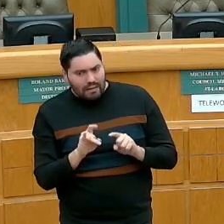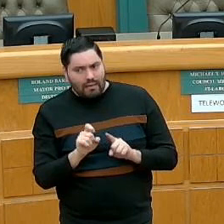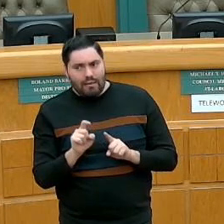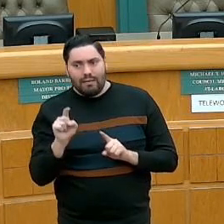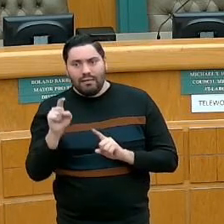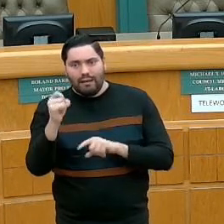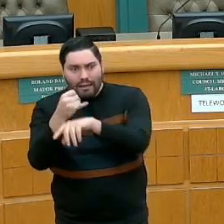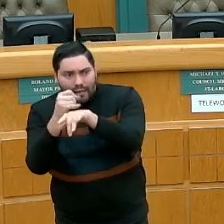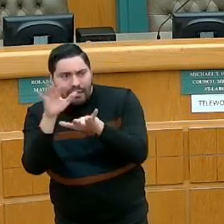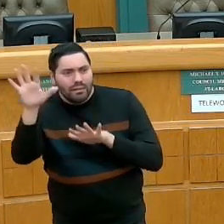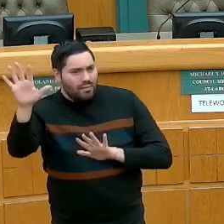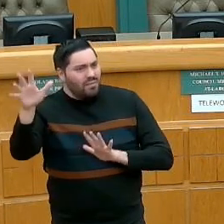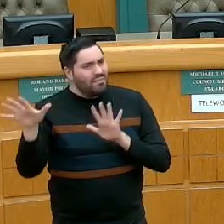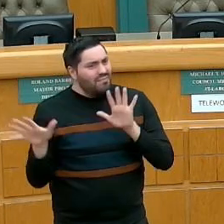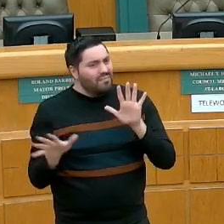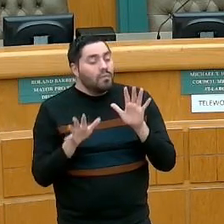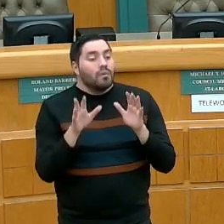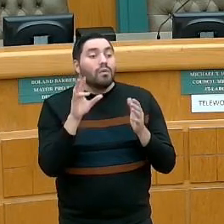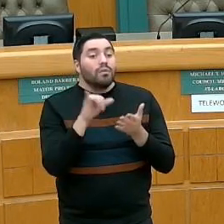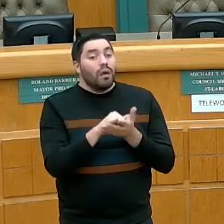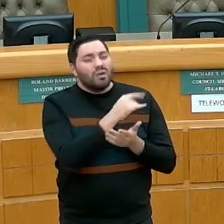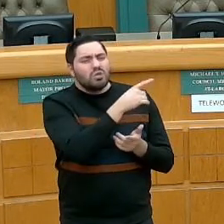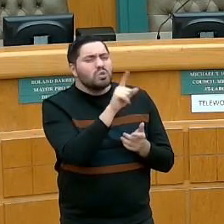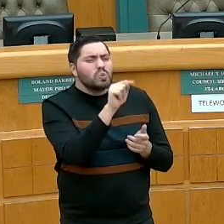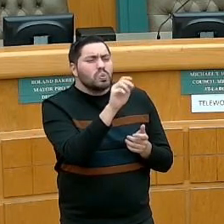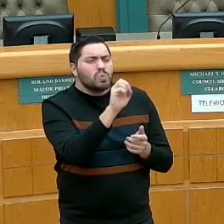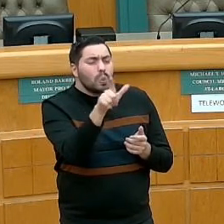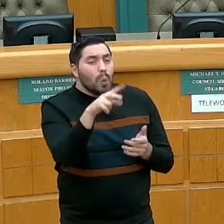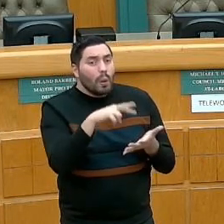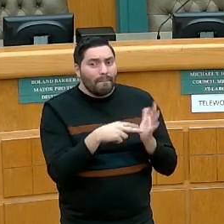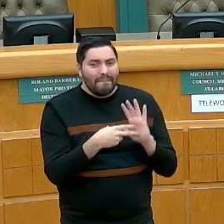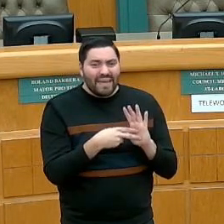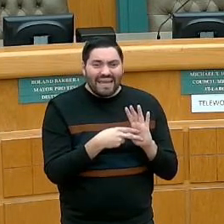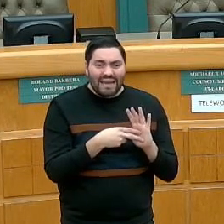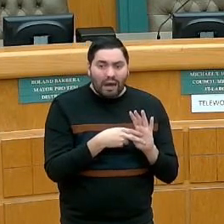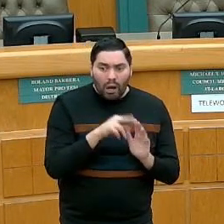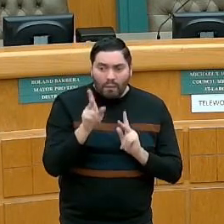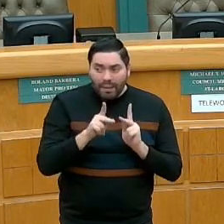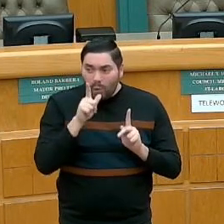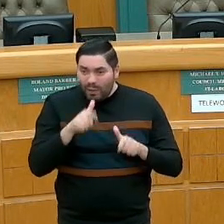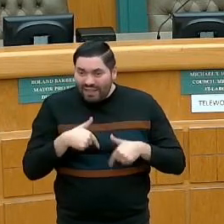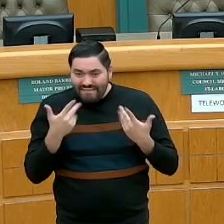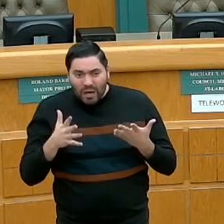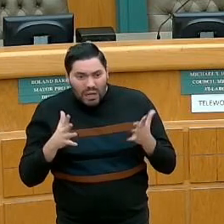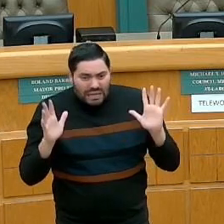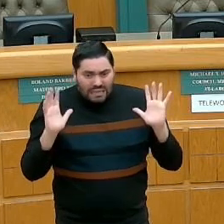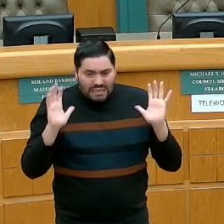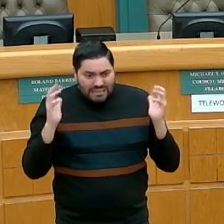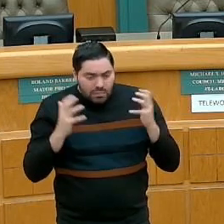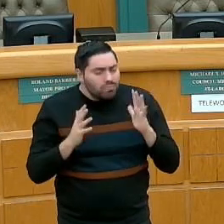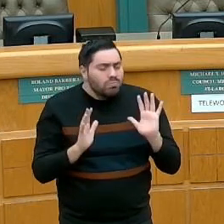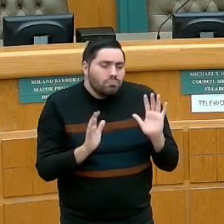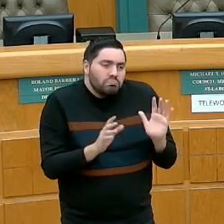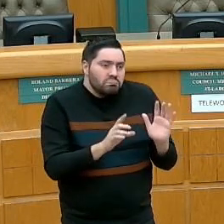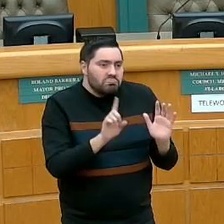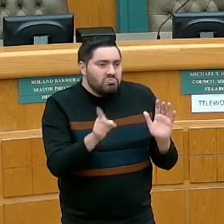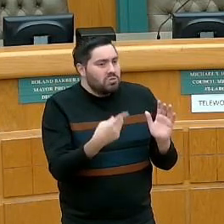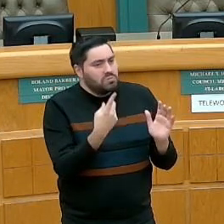this information is used as a tool. It's not meant to disparage any neighborhood or anybody. It's just factual